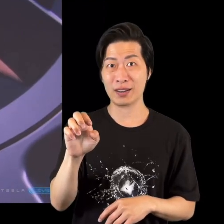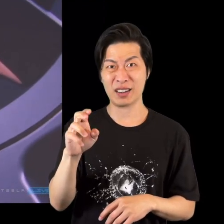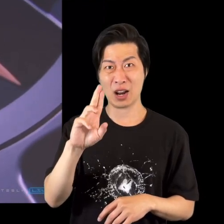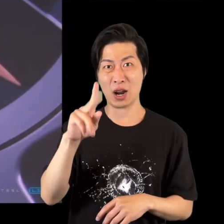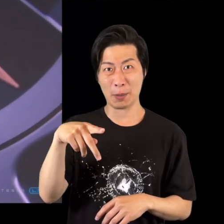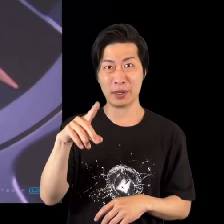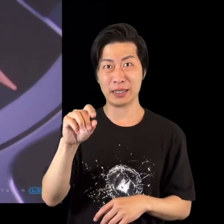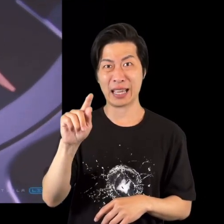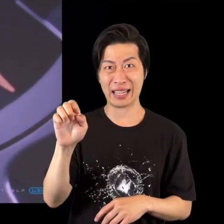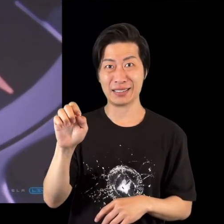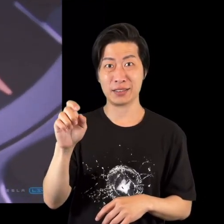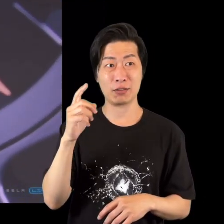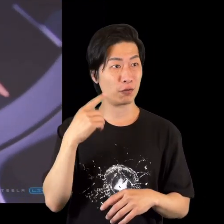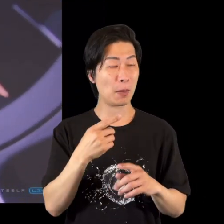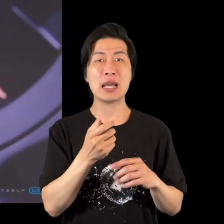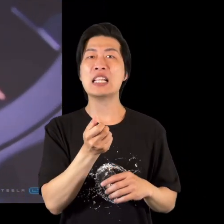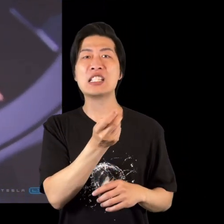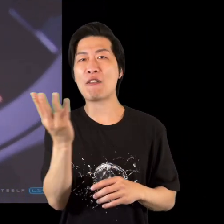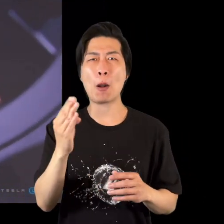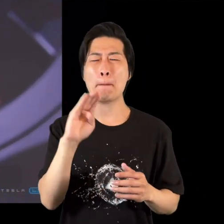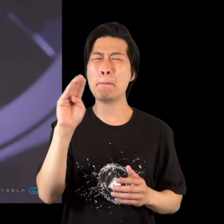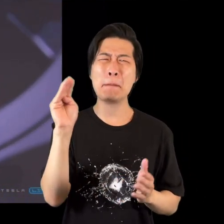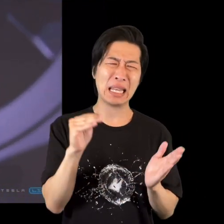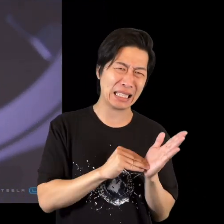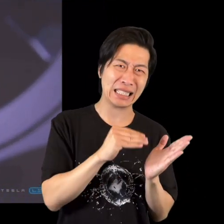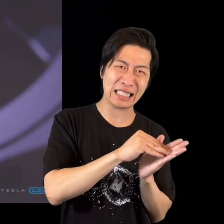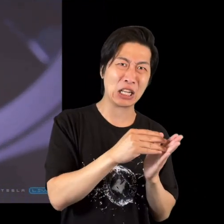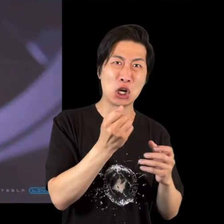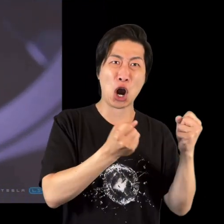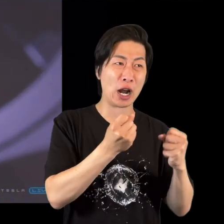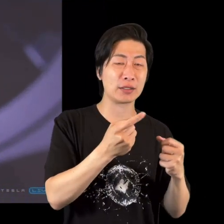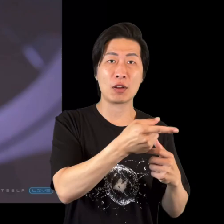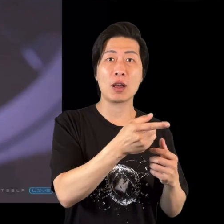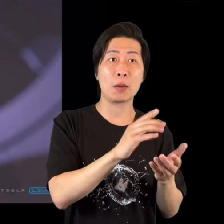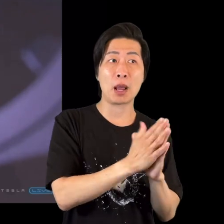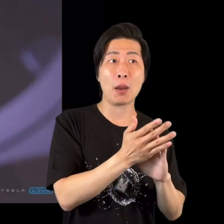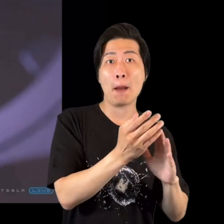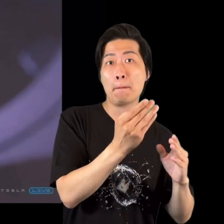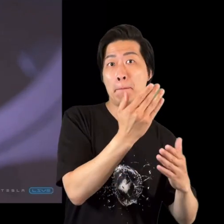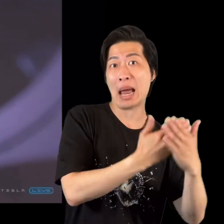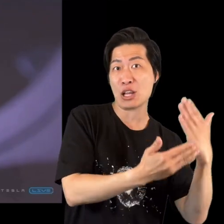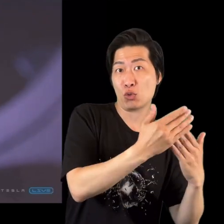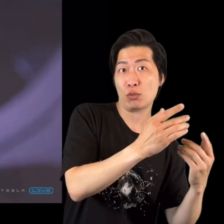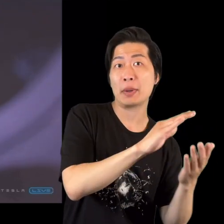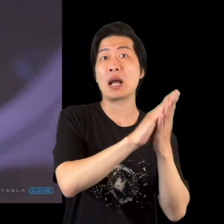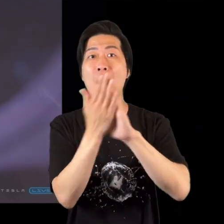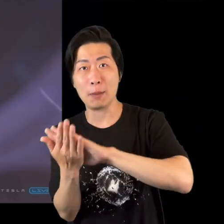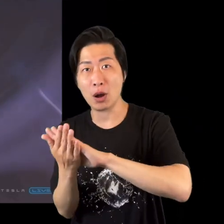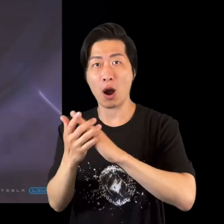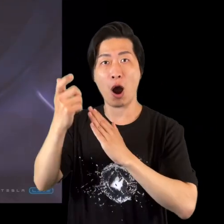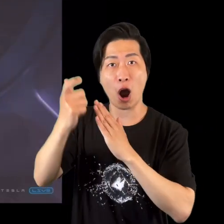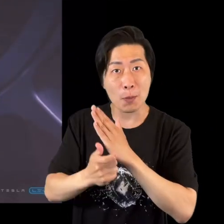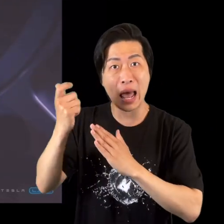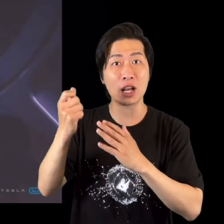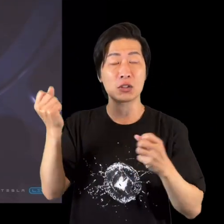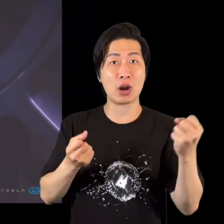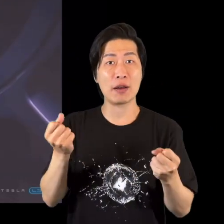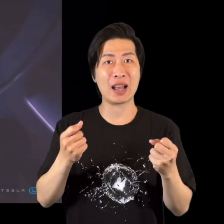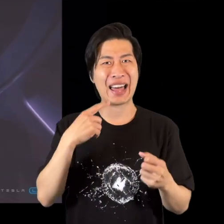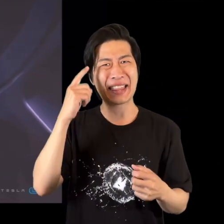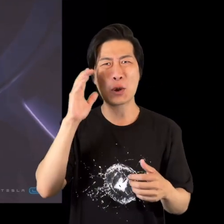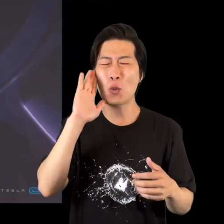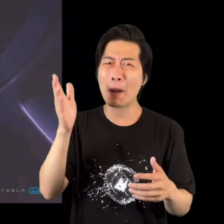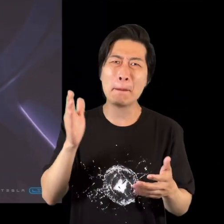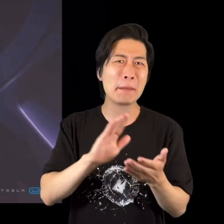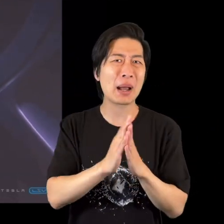to autonomous, I think will be the single biggest asset value increase in history.